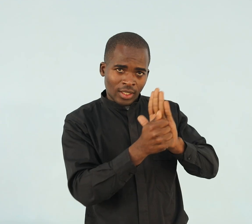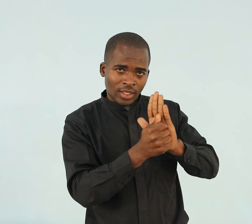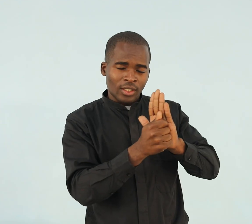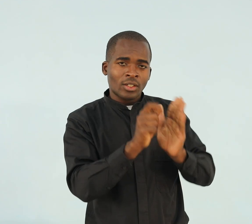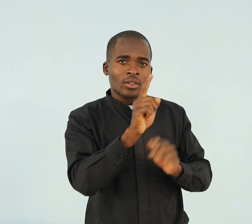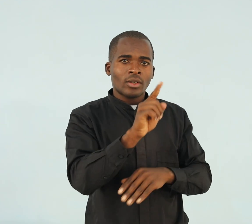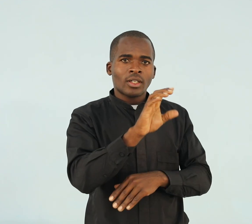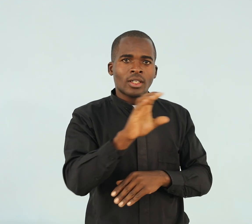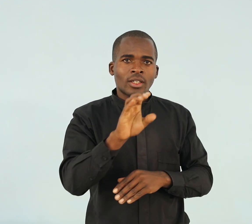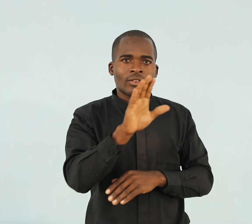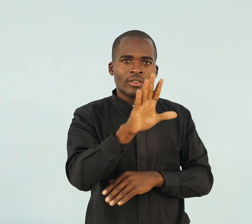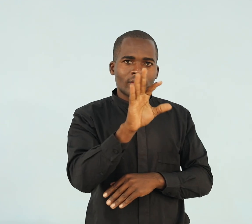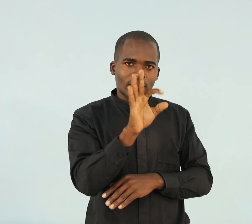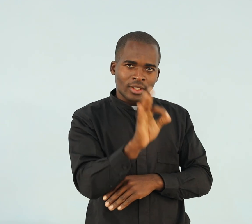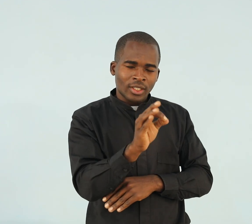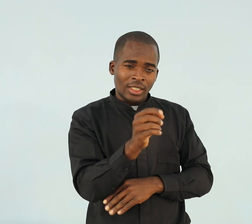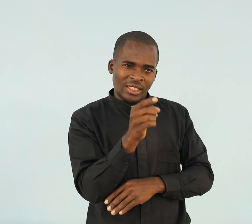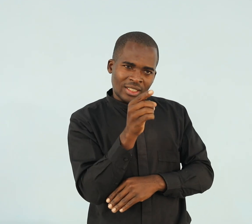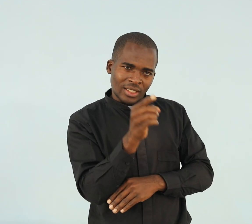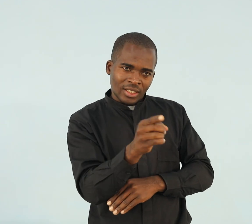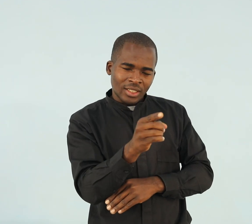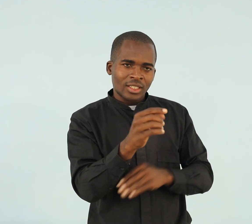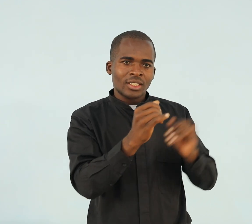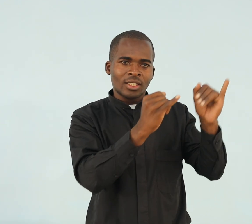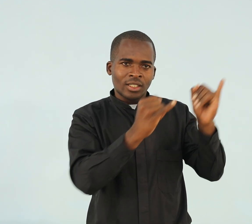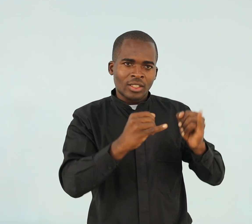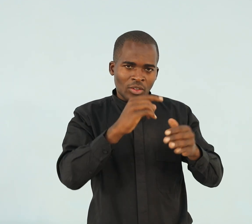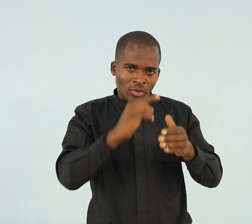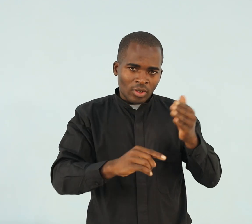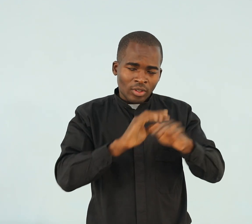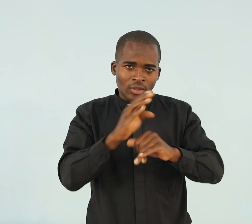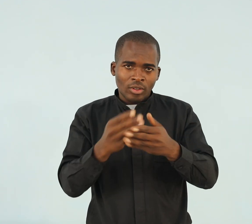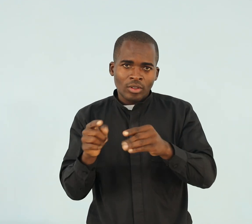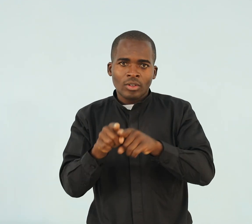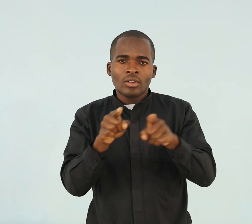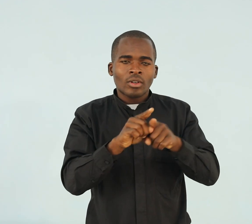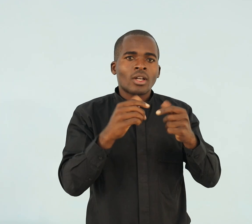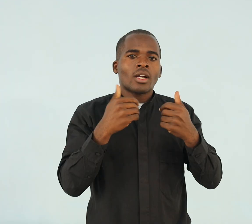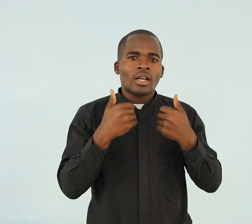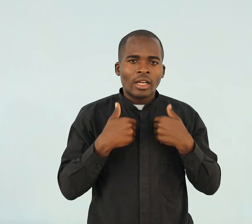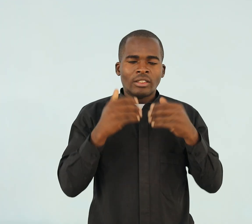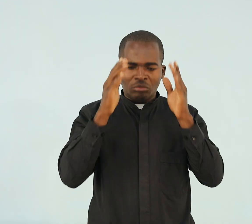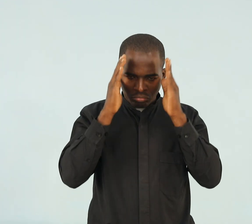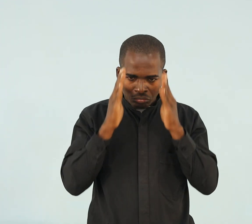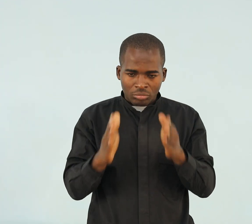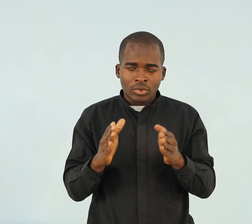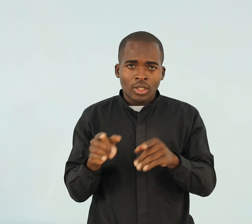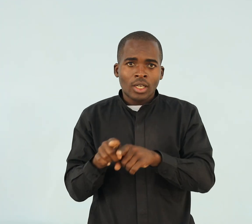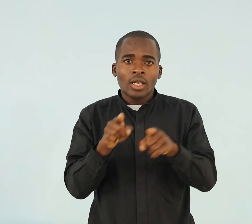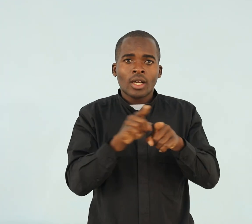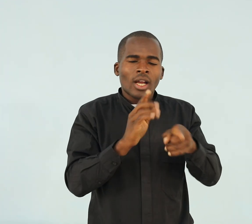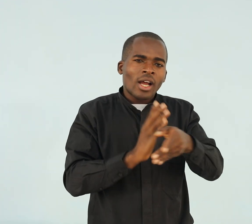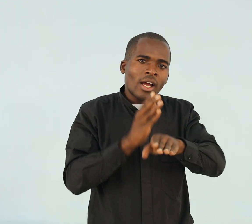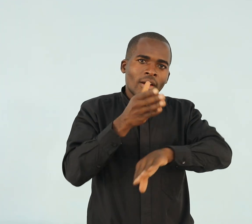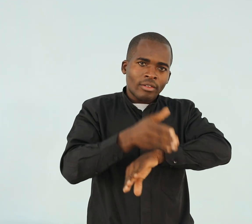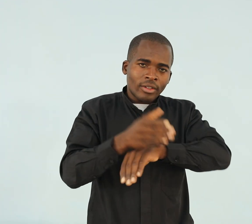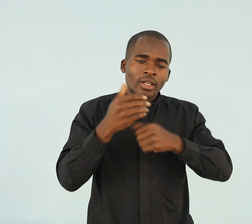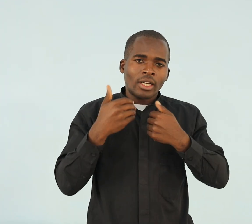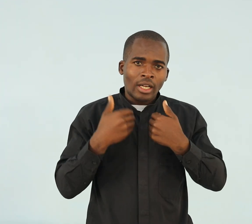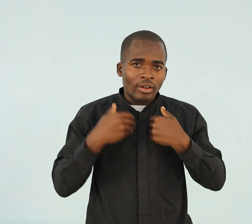The provision introduces the words "and determine" after the word "heard," clarifying